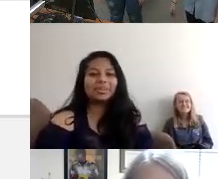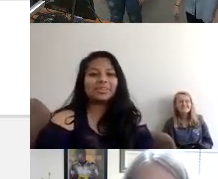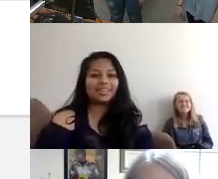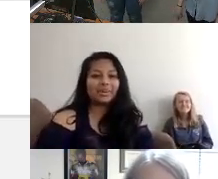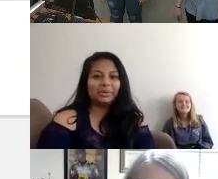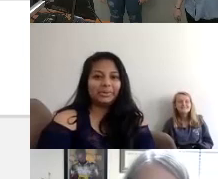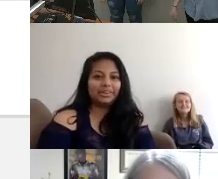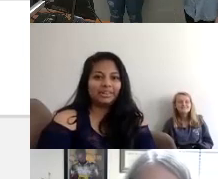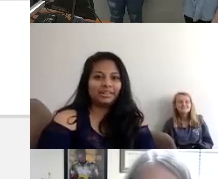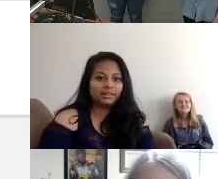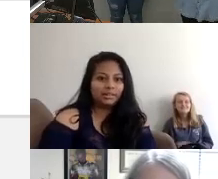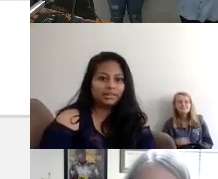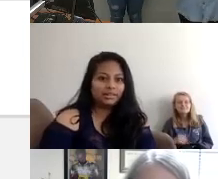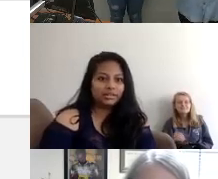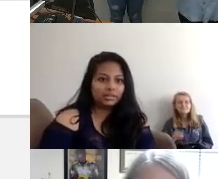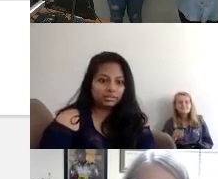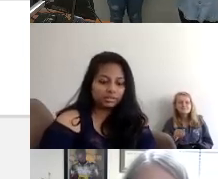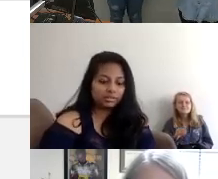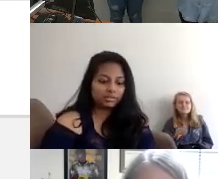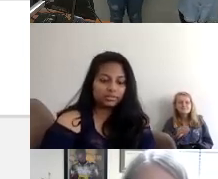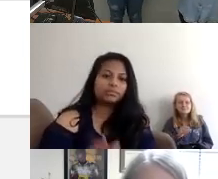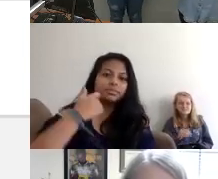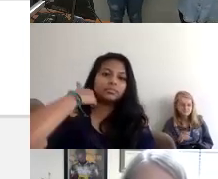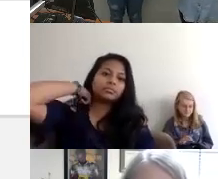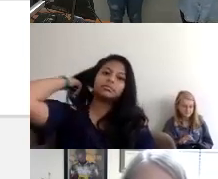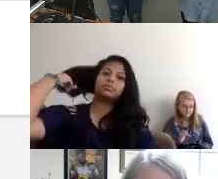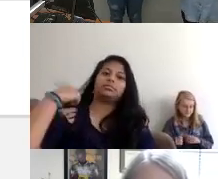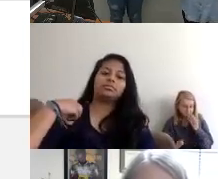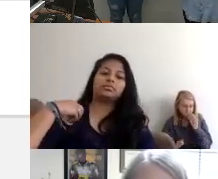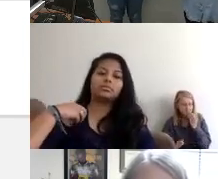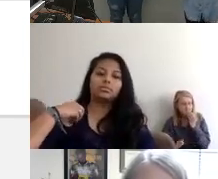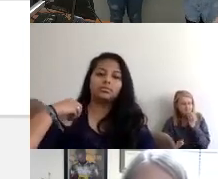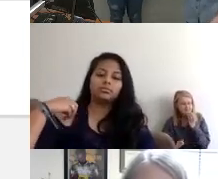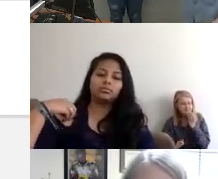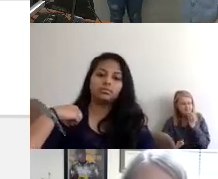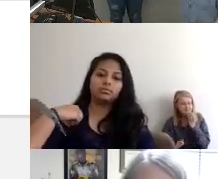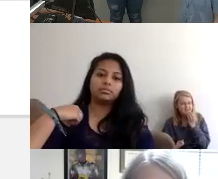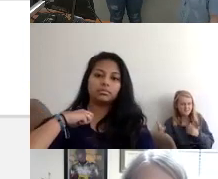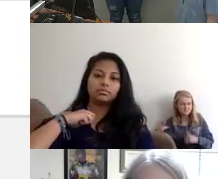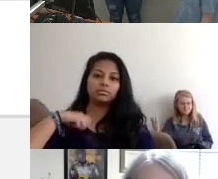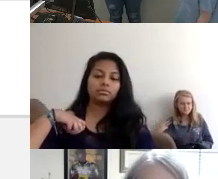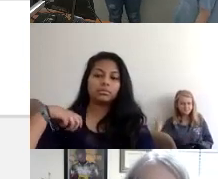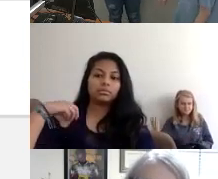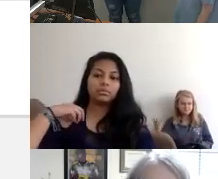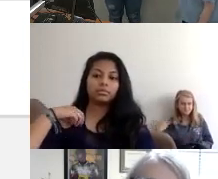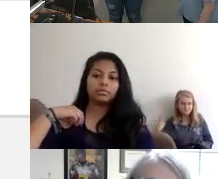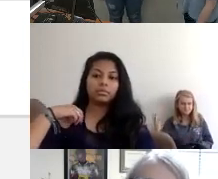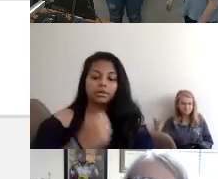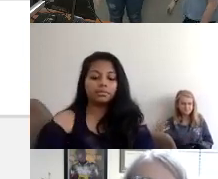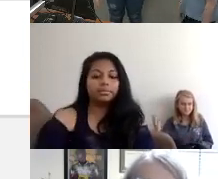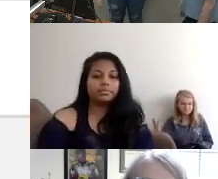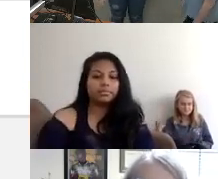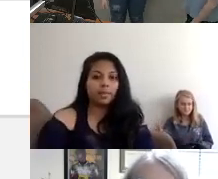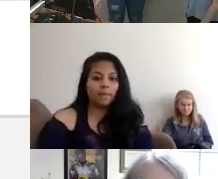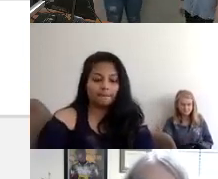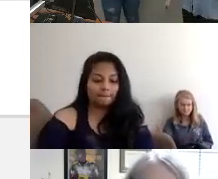Get it. Has the three hands off of the, or the three fingers off the shoulder, kind of like a flicking. Oh